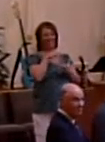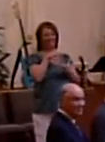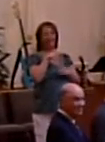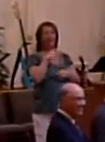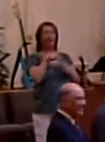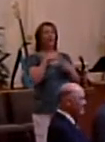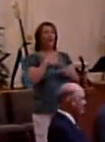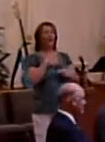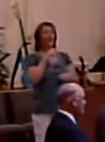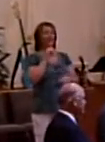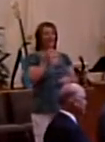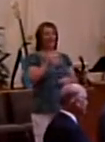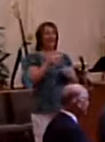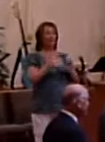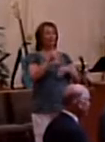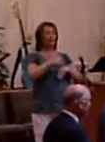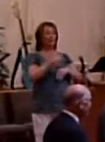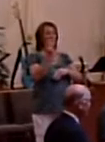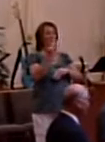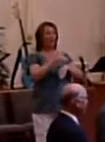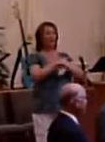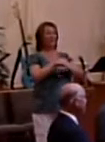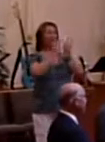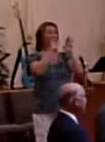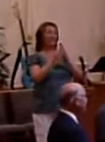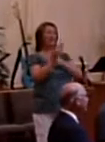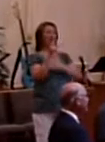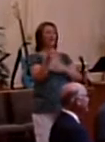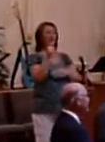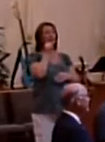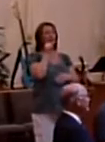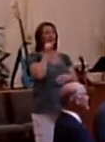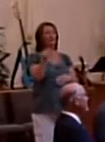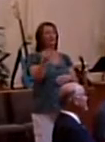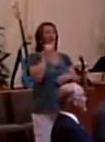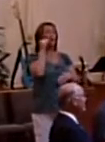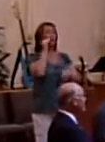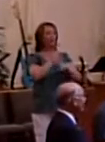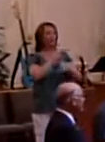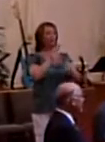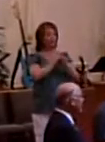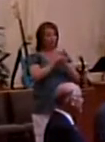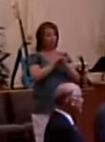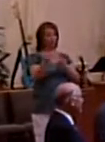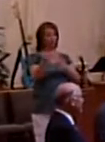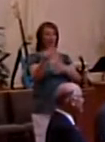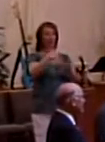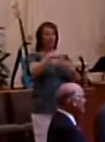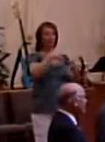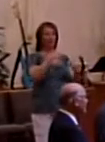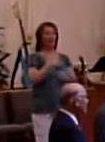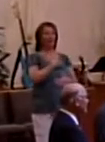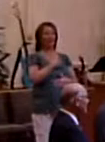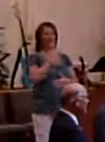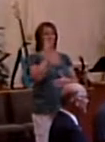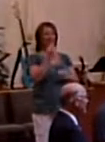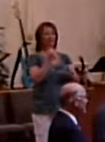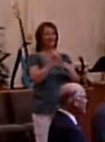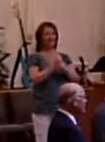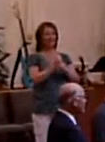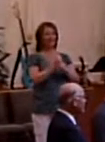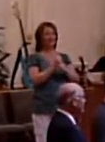Sam is most of the time Wednesday night, some Sunday mornings. She's a homeschool. She's been around us for so long, for like 6 years or